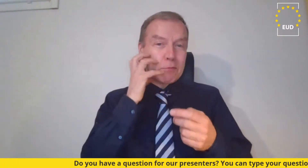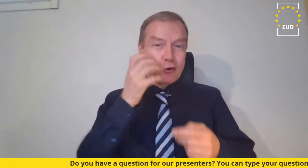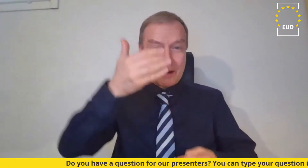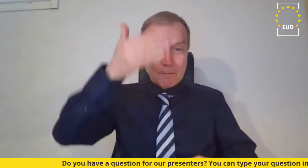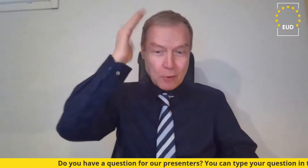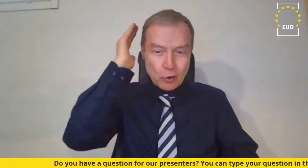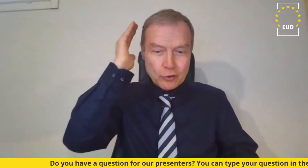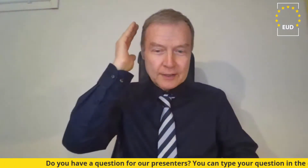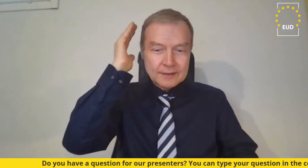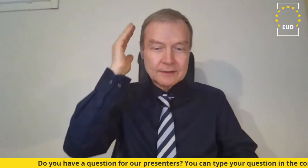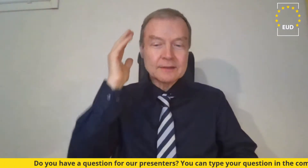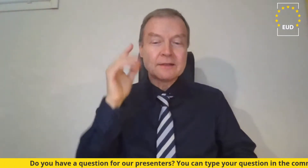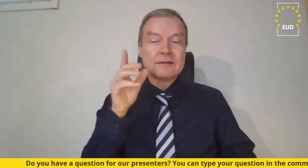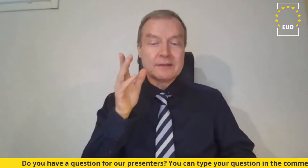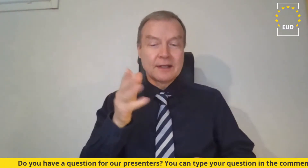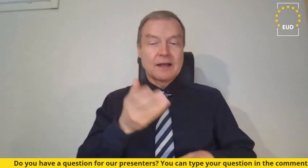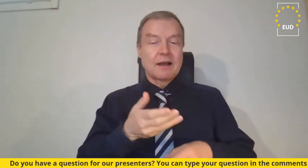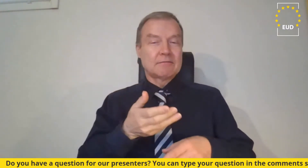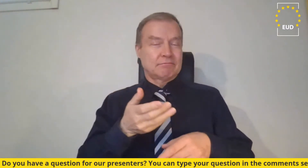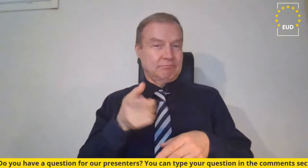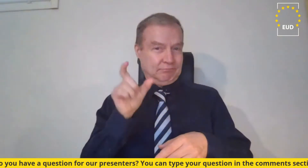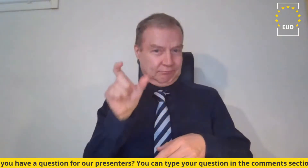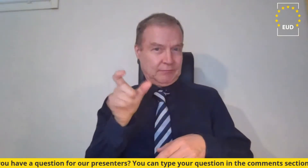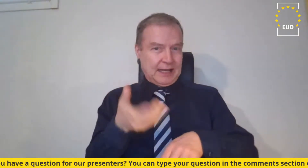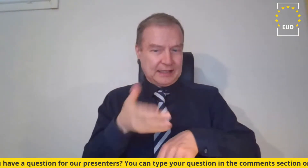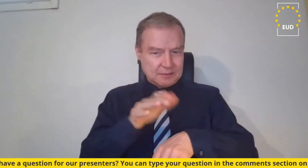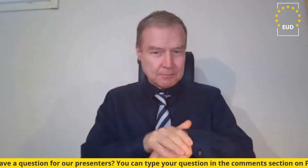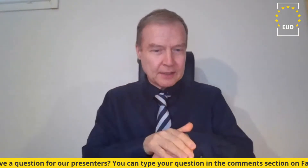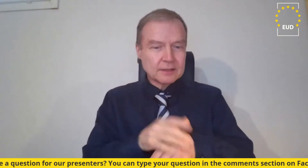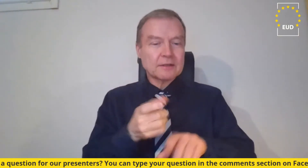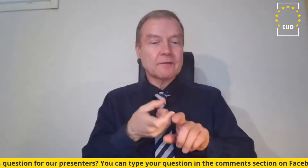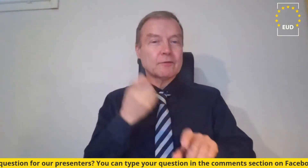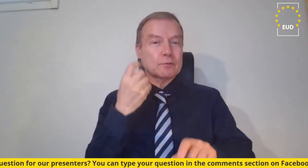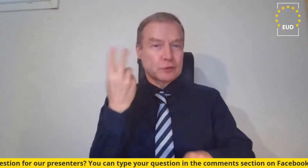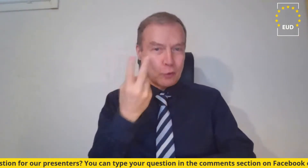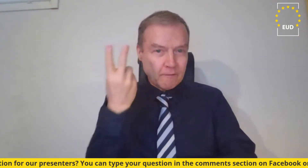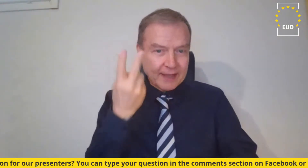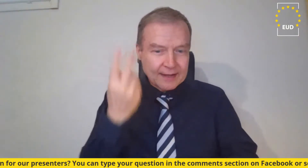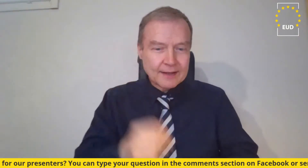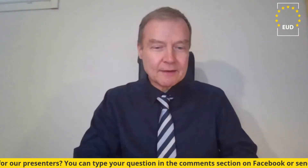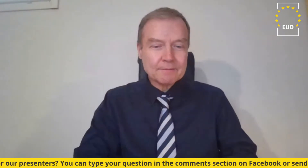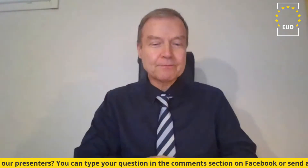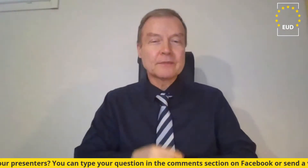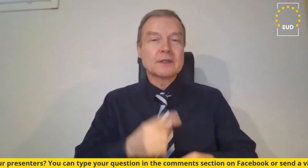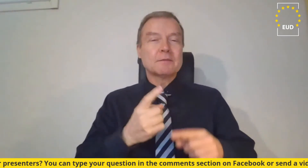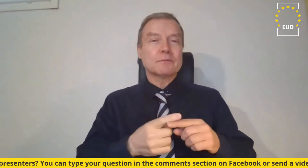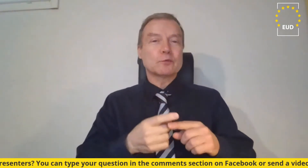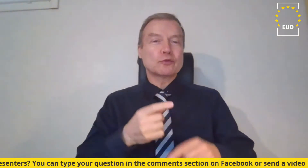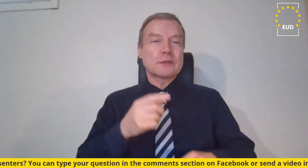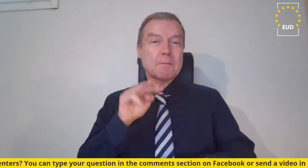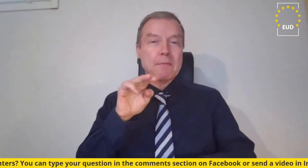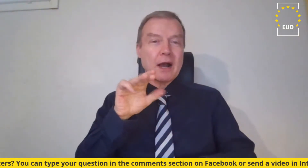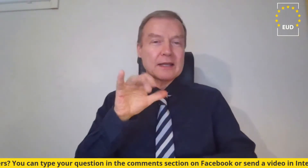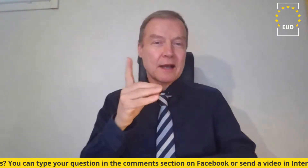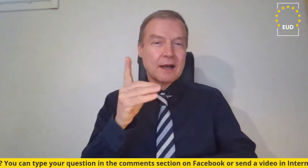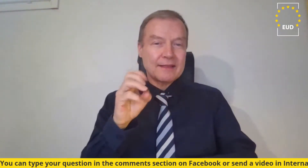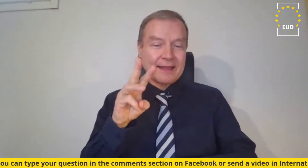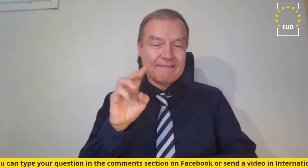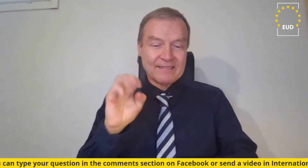Spain. We have Bojan Mod, an expert from Slovenia. And